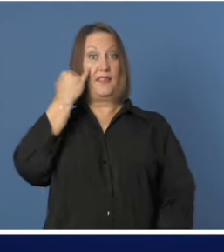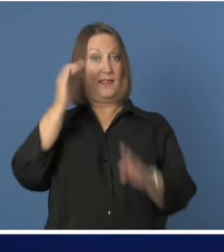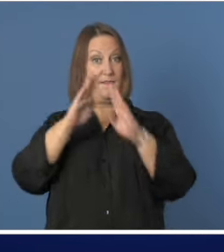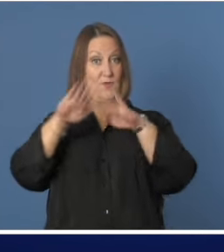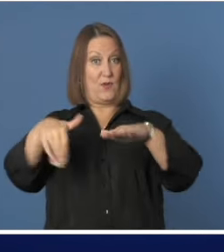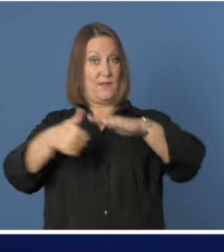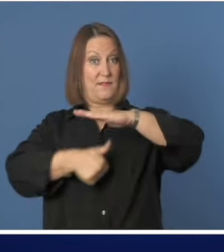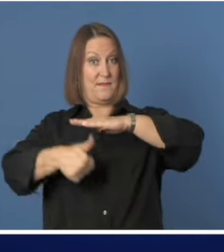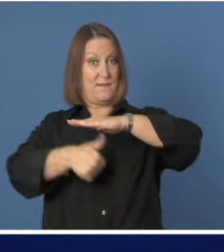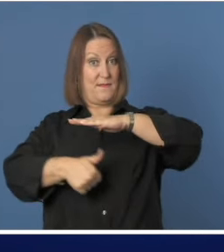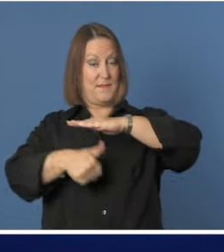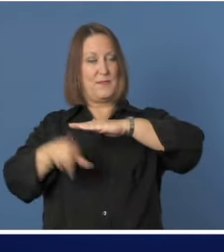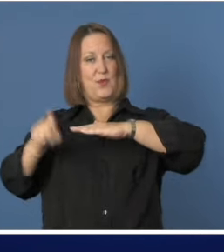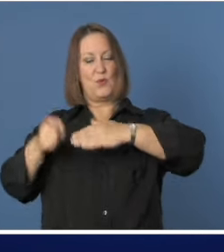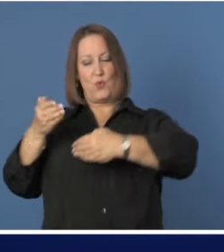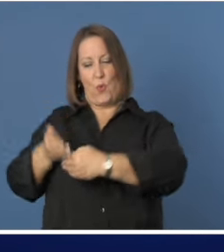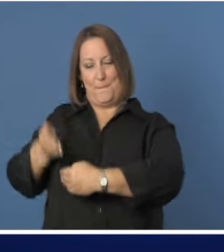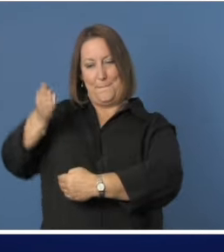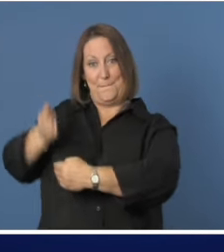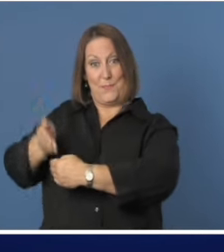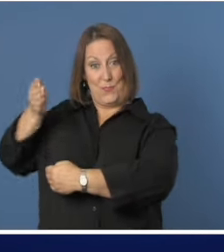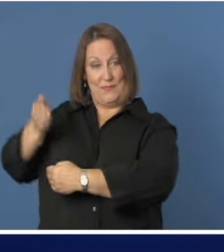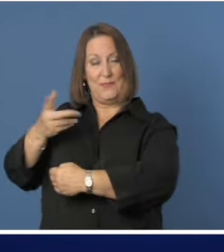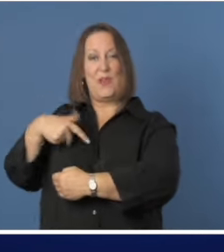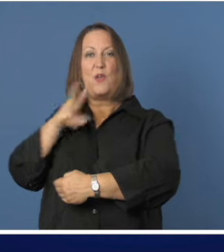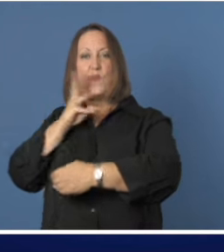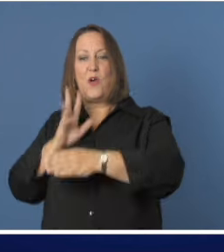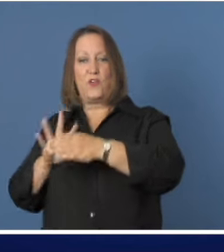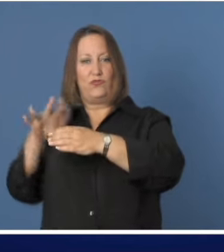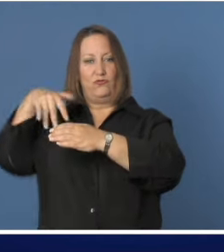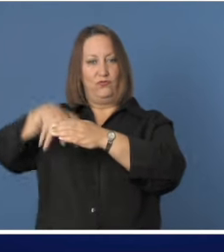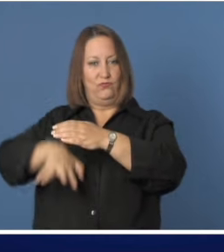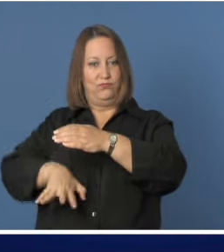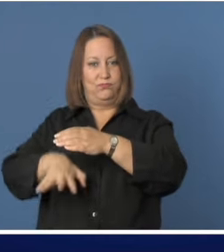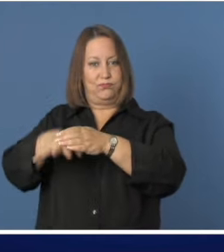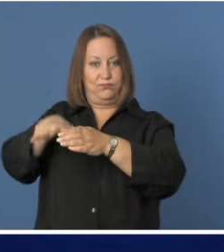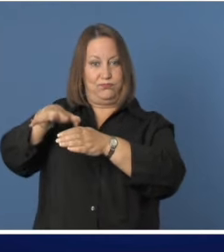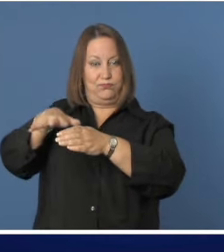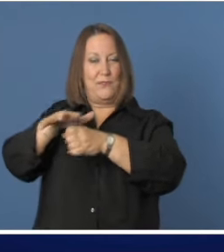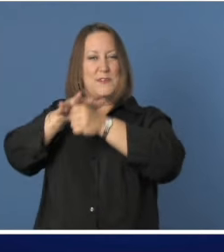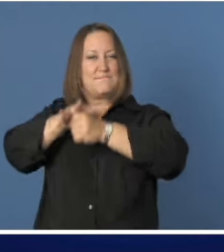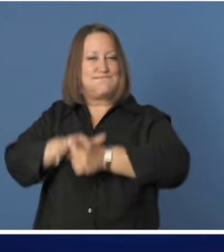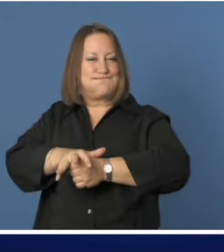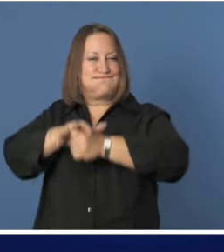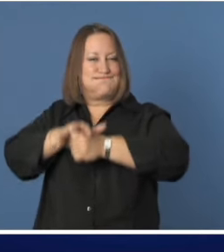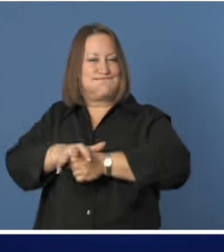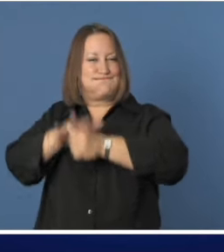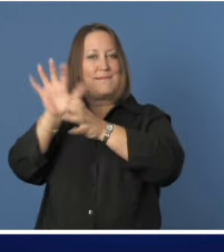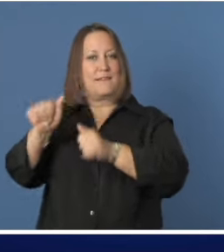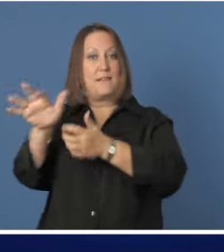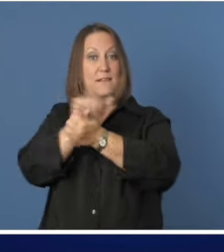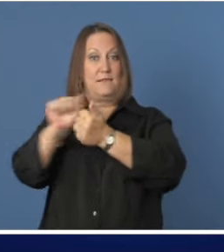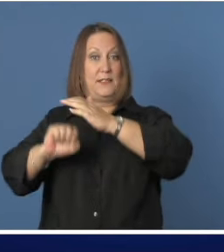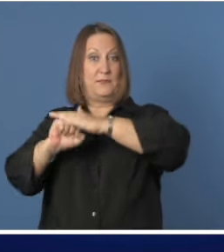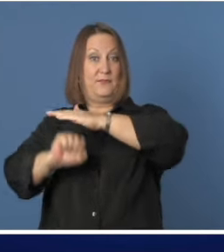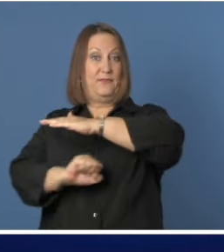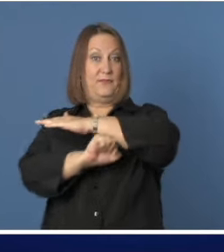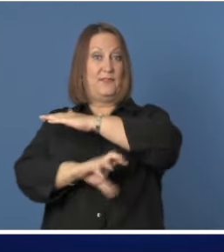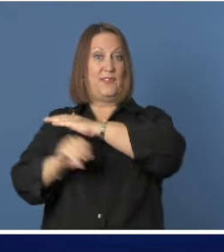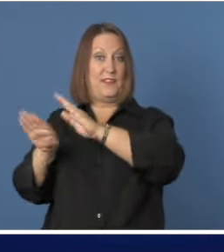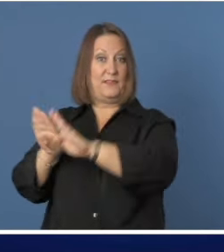Open basement windows to equalize water pressure on foundations and walls.